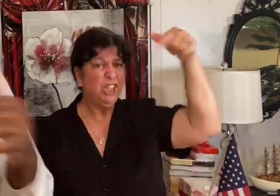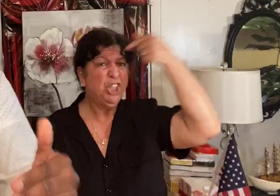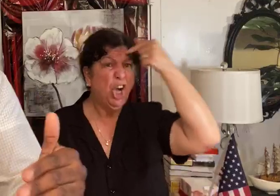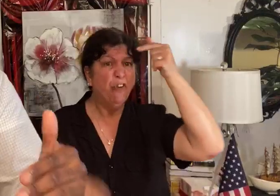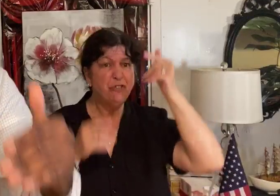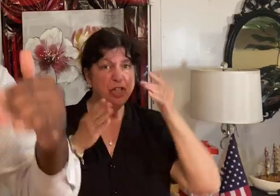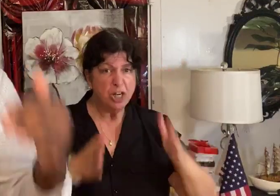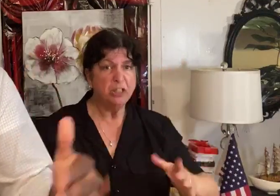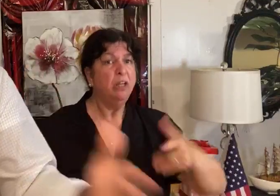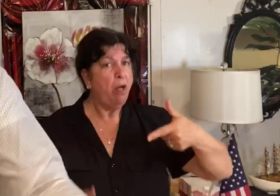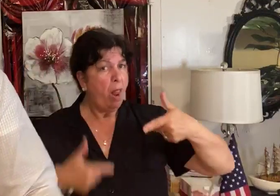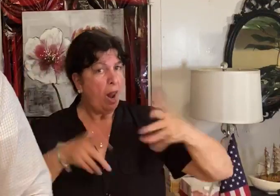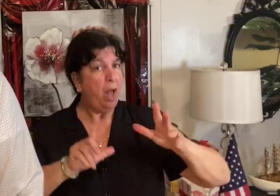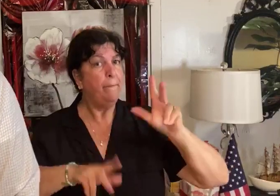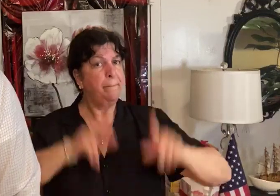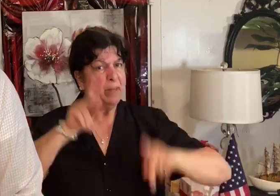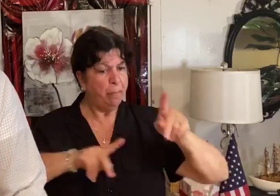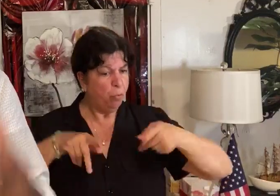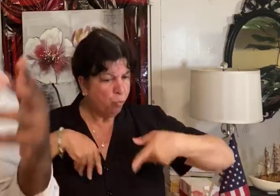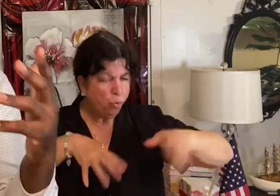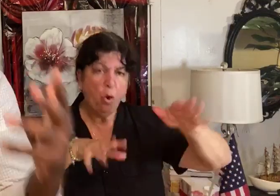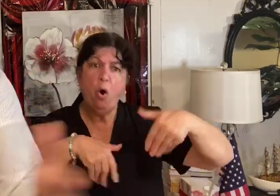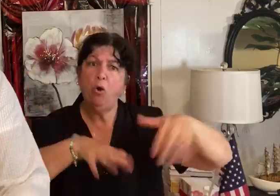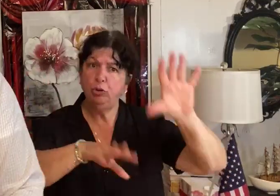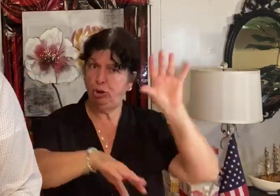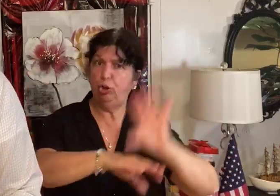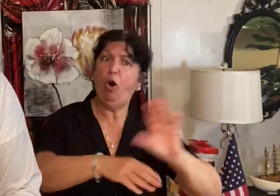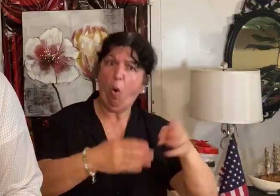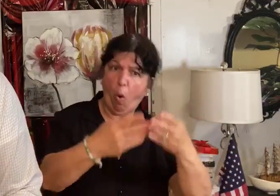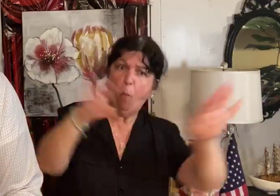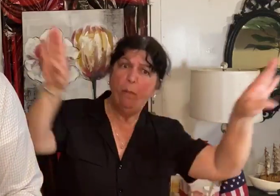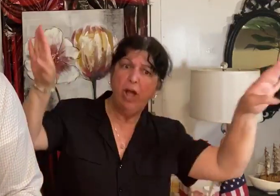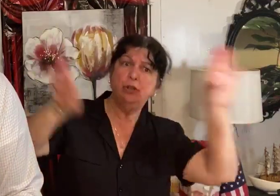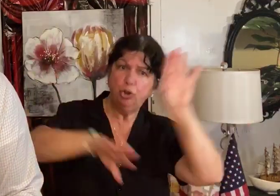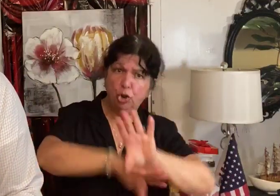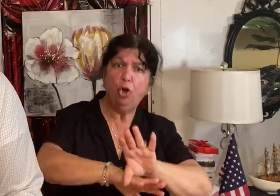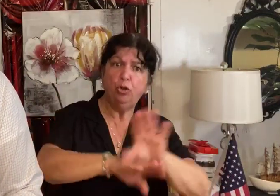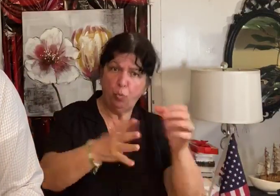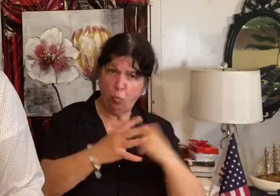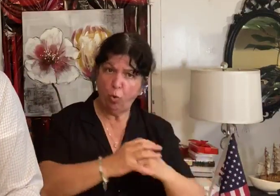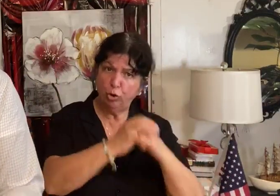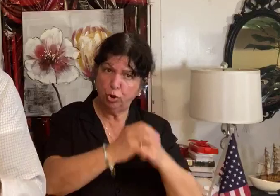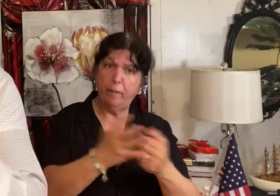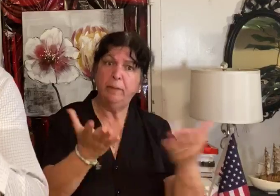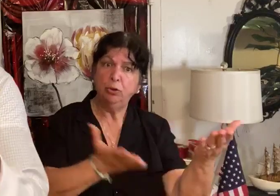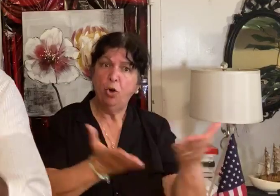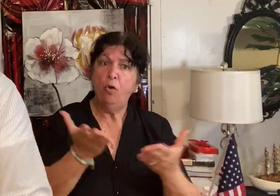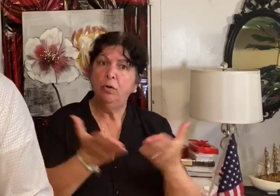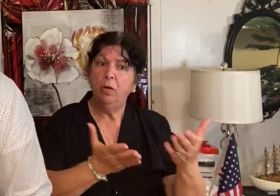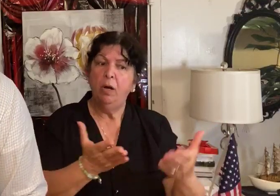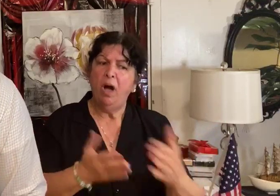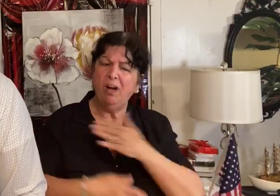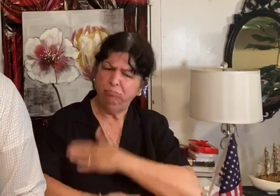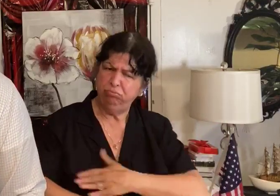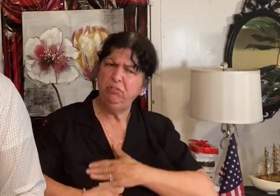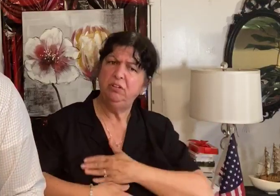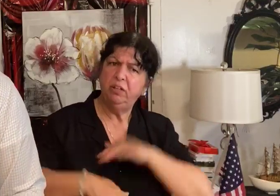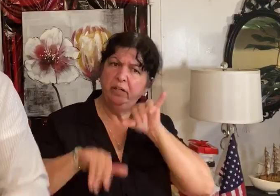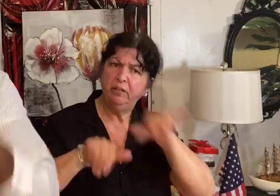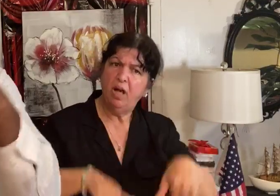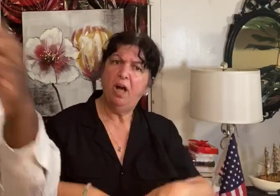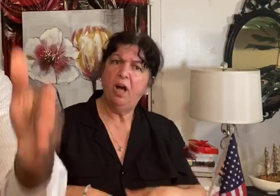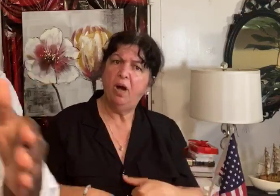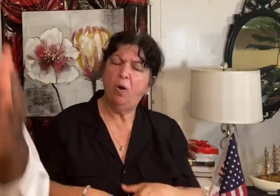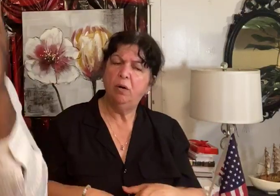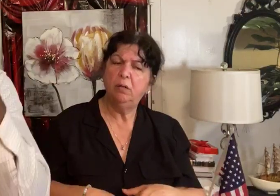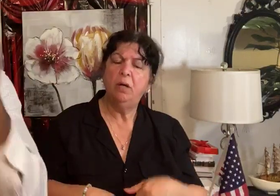to allow people of faith to have their worship services. Listen to me, I appreciate that.